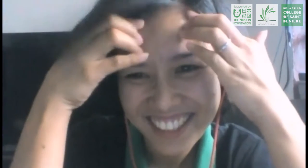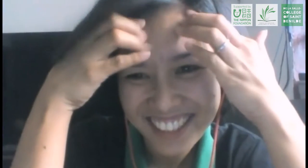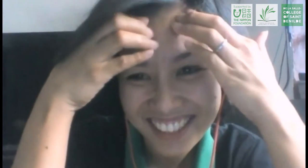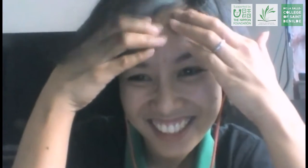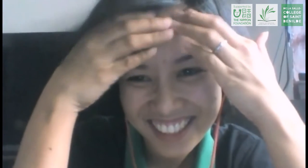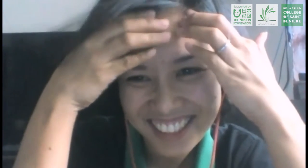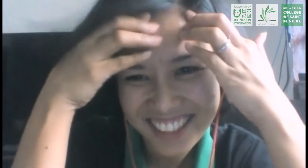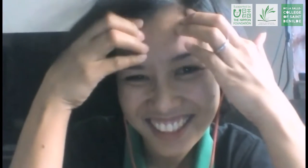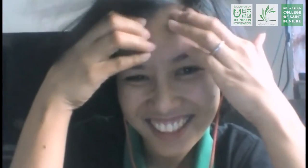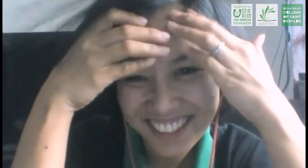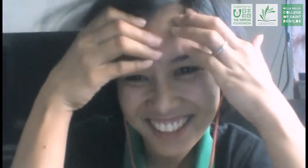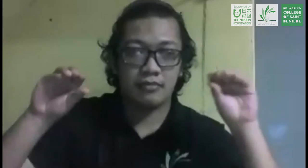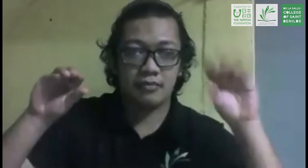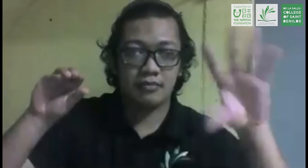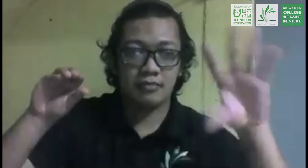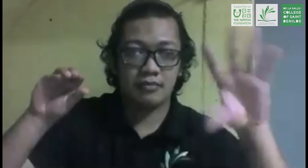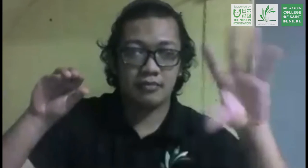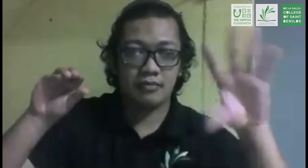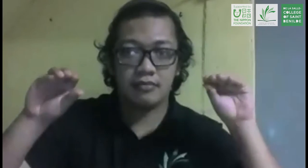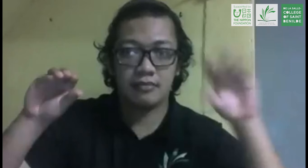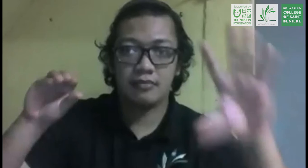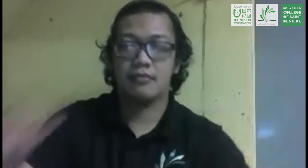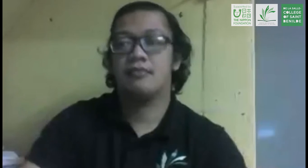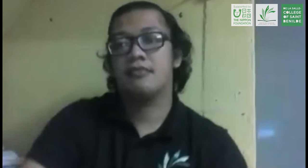Matt says, okay. Okay. Uh,